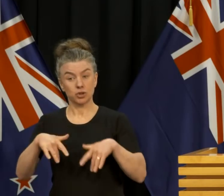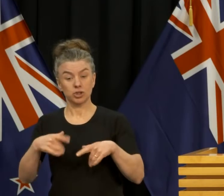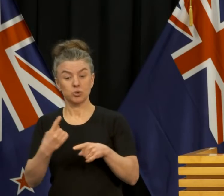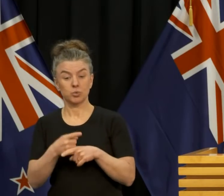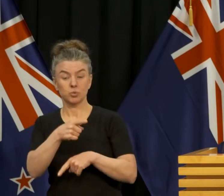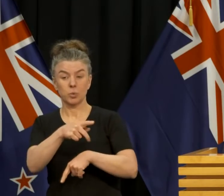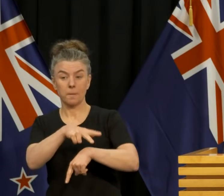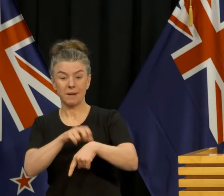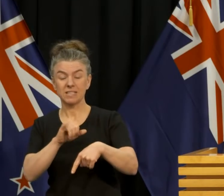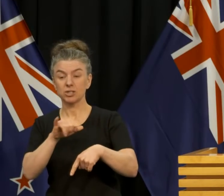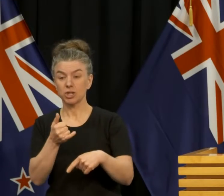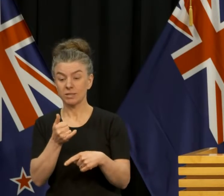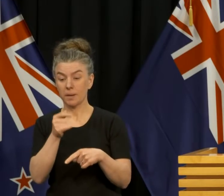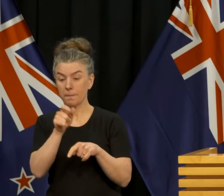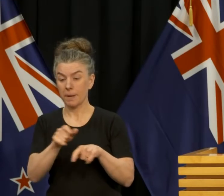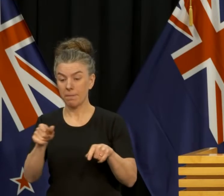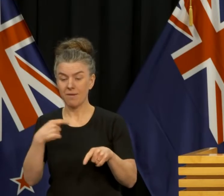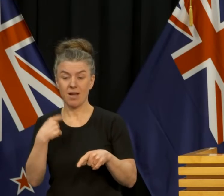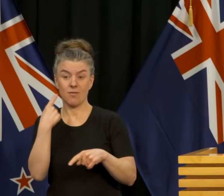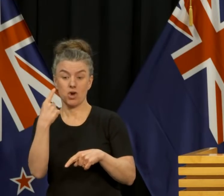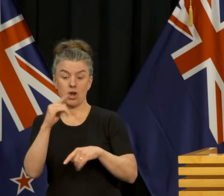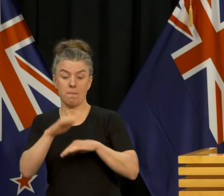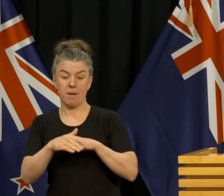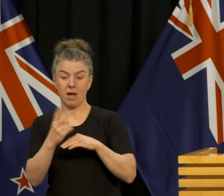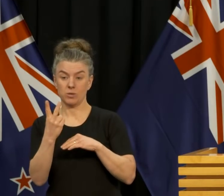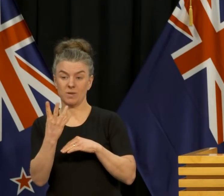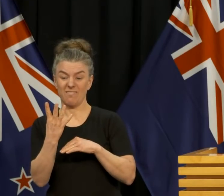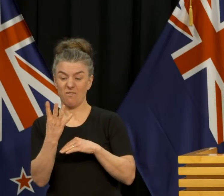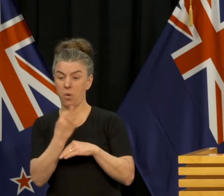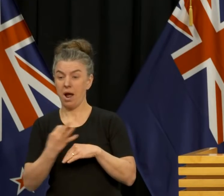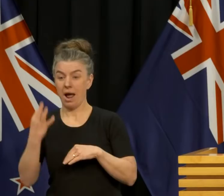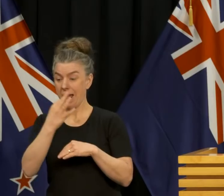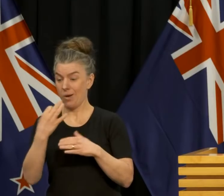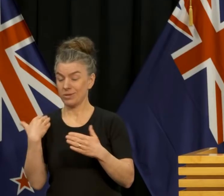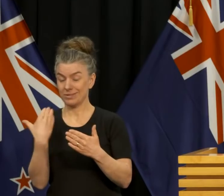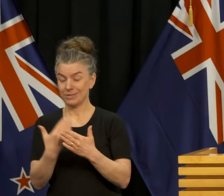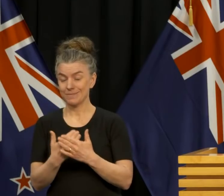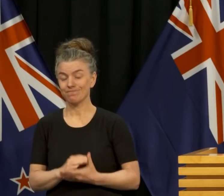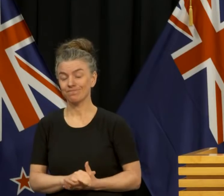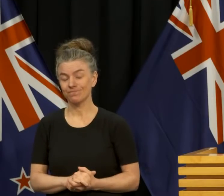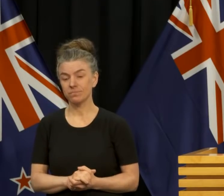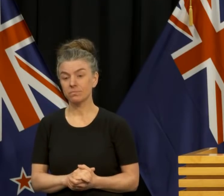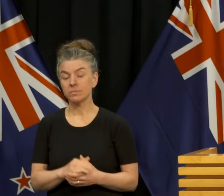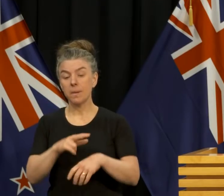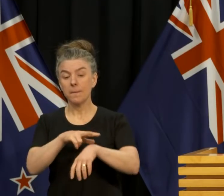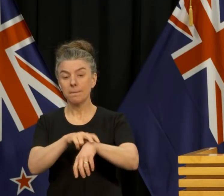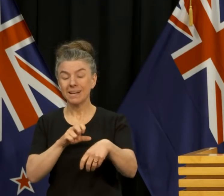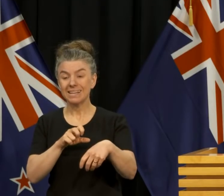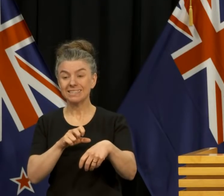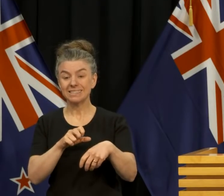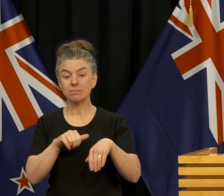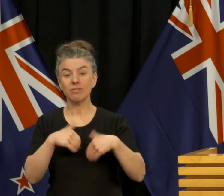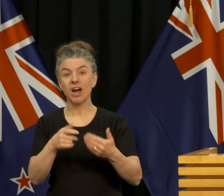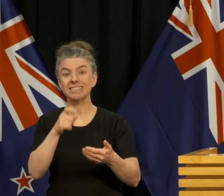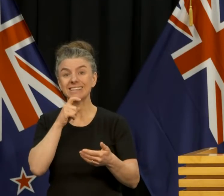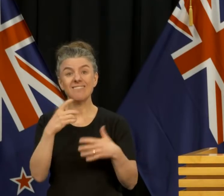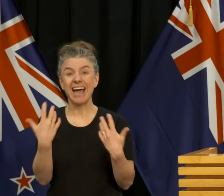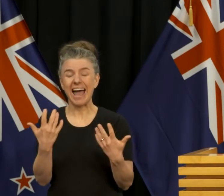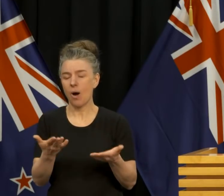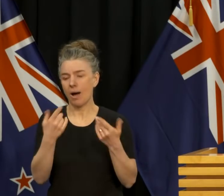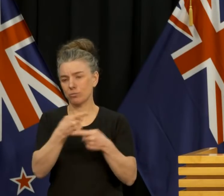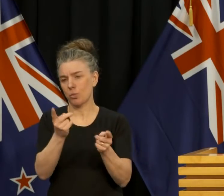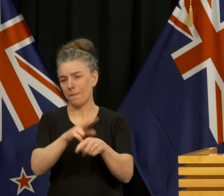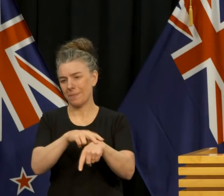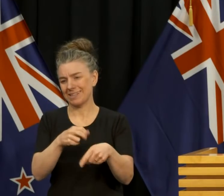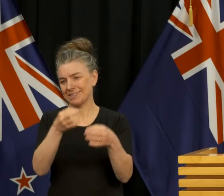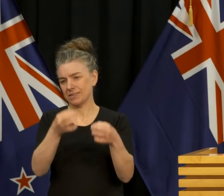just people who I have encountered in the last sort of 24 hours. And so, look, how the police staff that is clearly a matter for them. Do you have